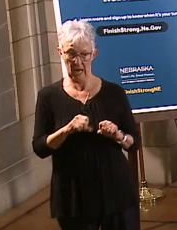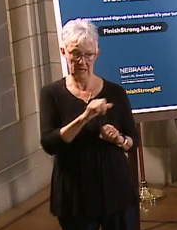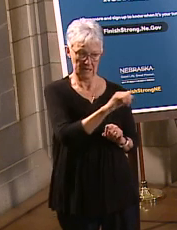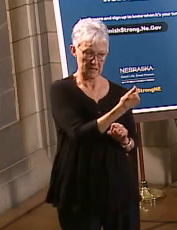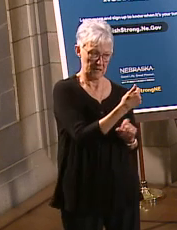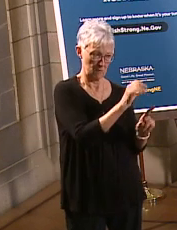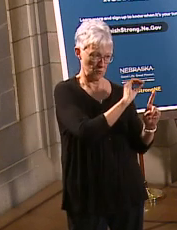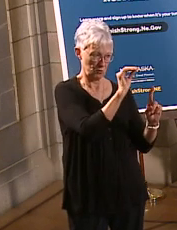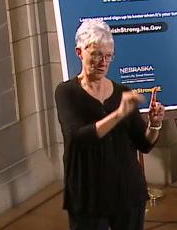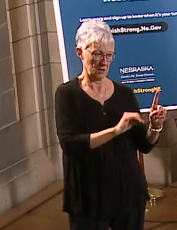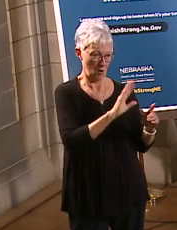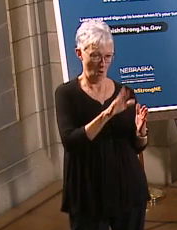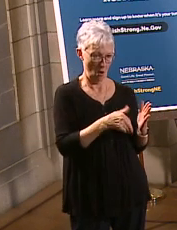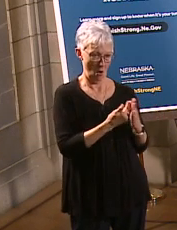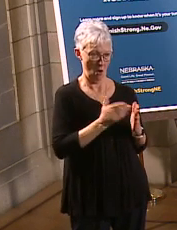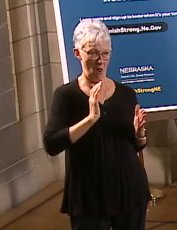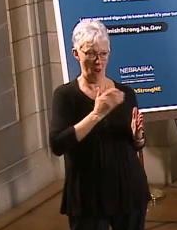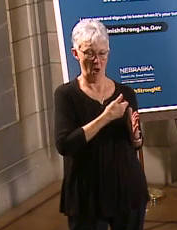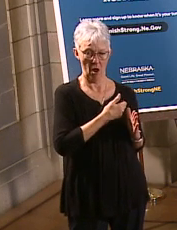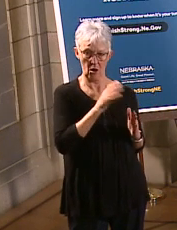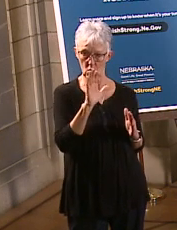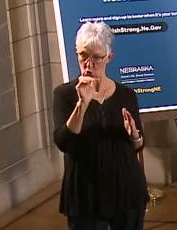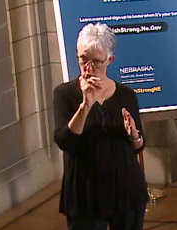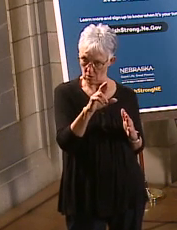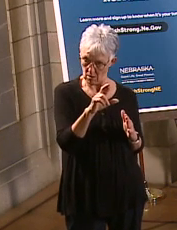the 1.9 million registered